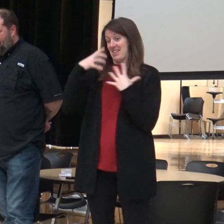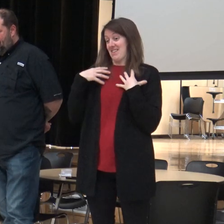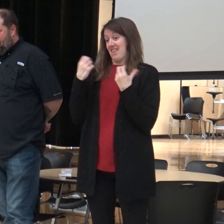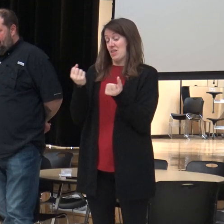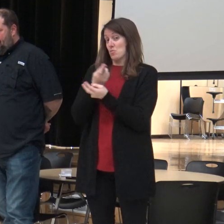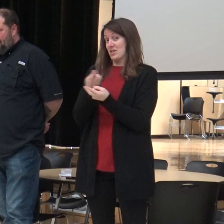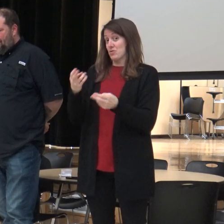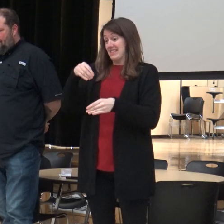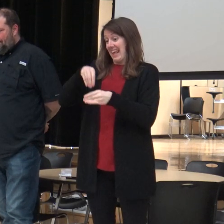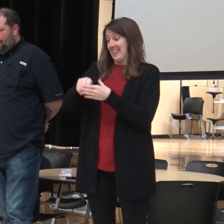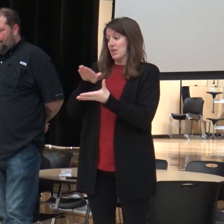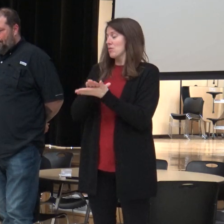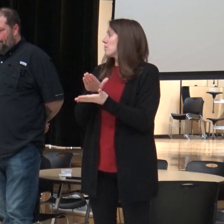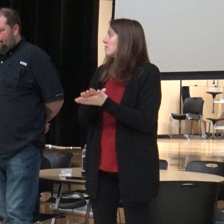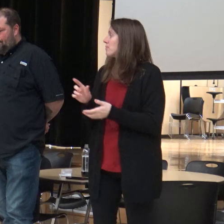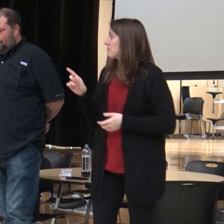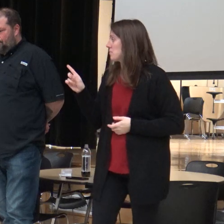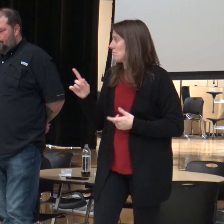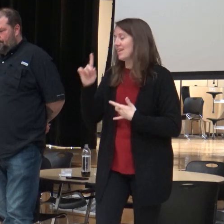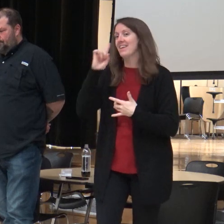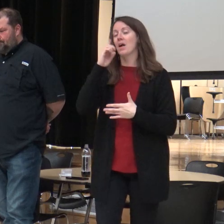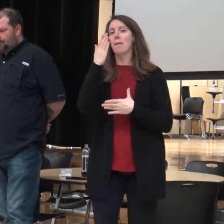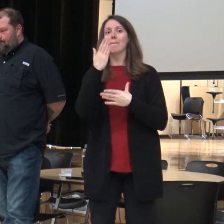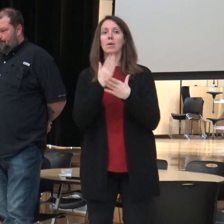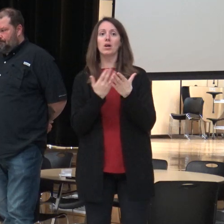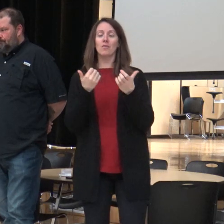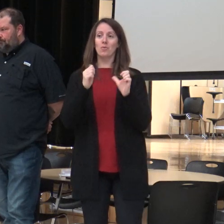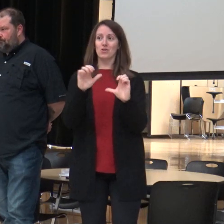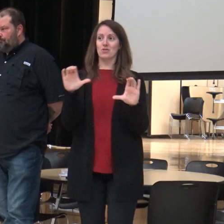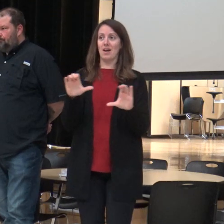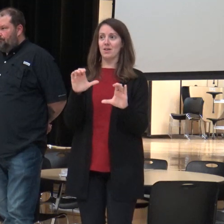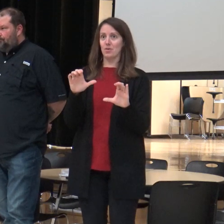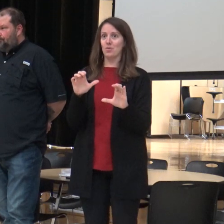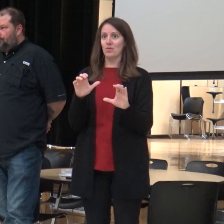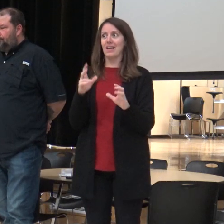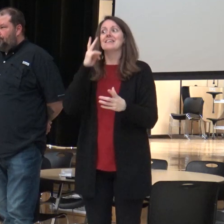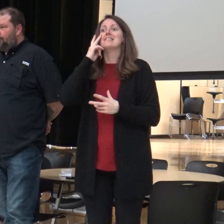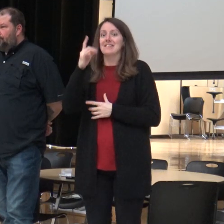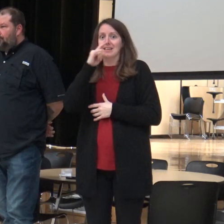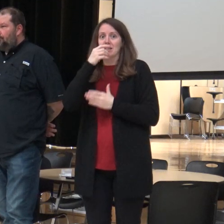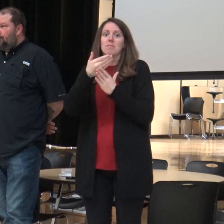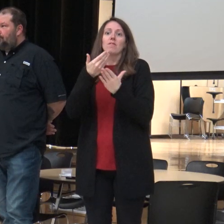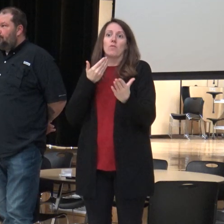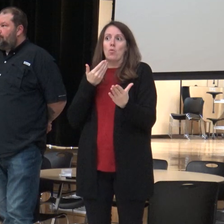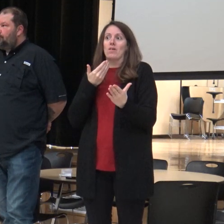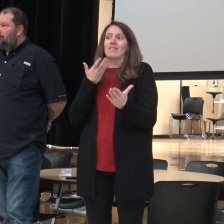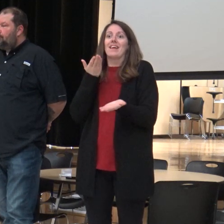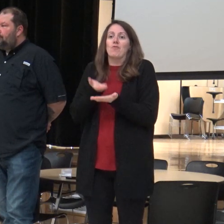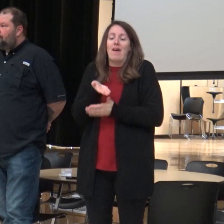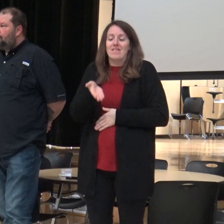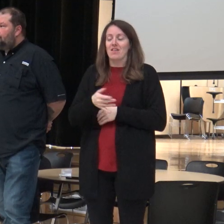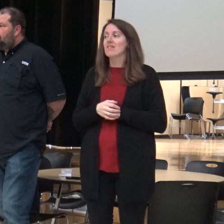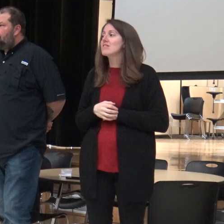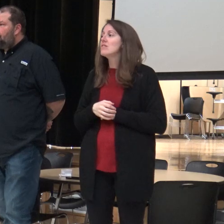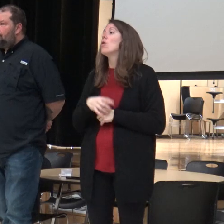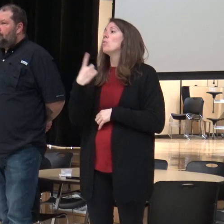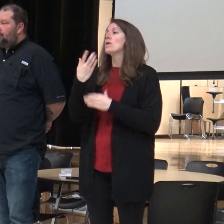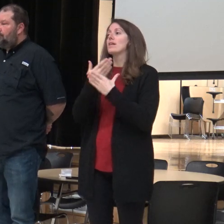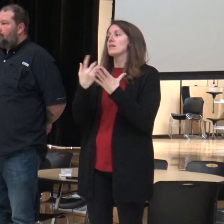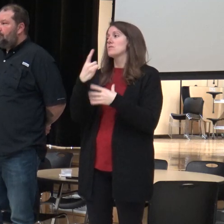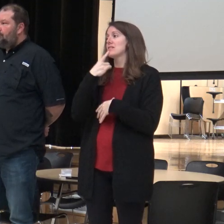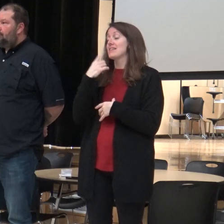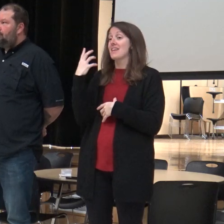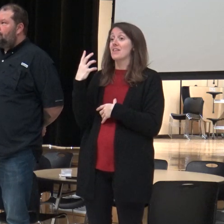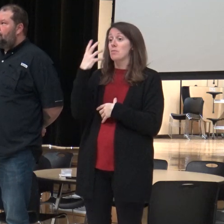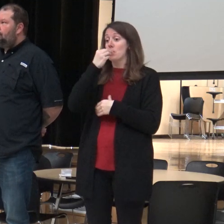level? Well, and I would say part of what we try to do is get to kids before, one of the things that we always say as school counselors is the beauty of